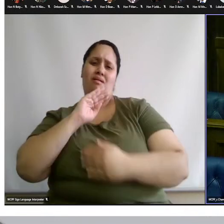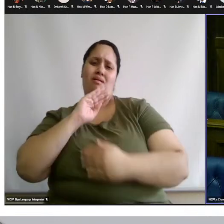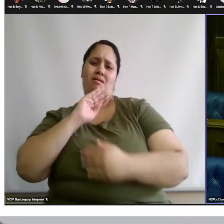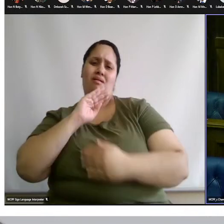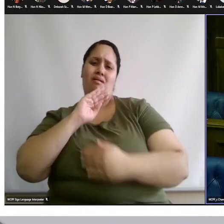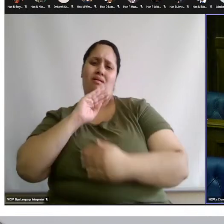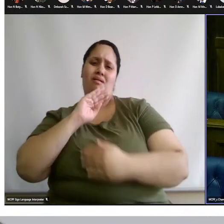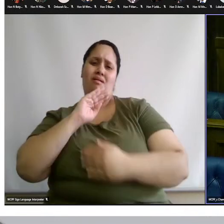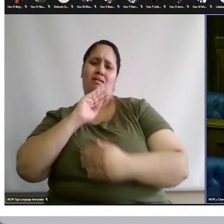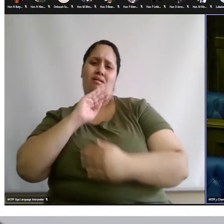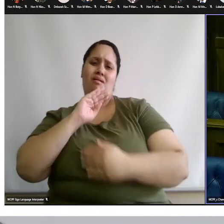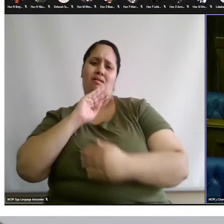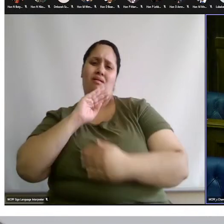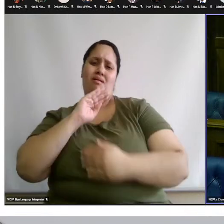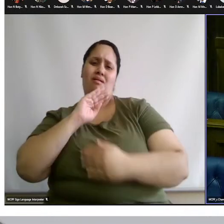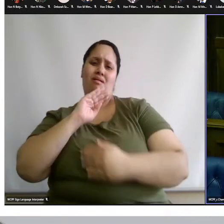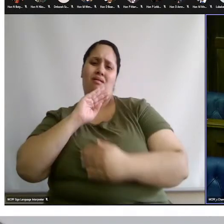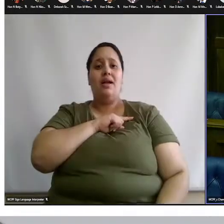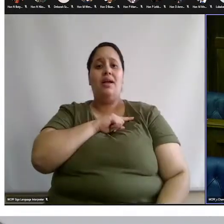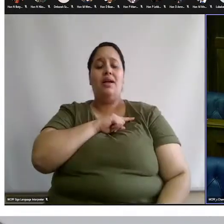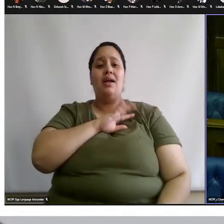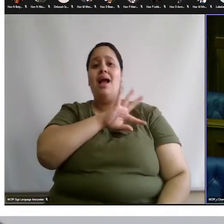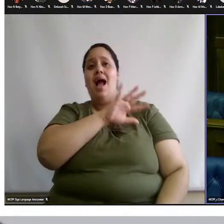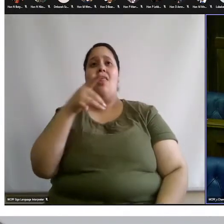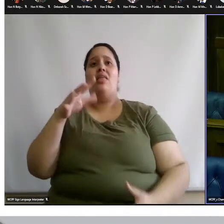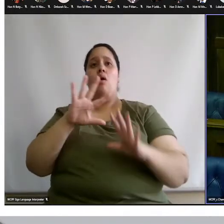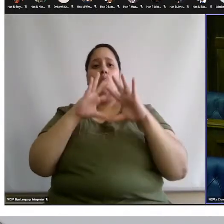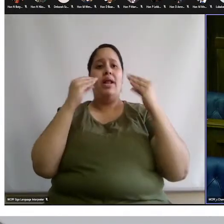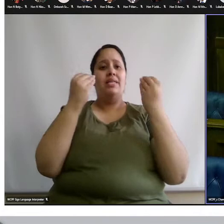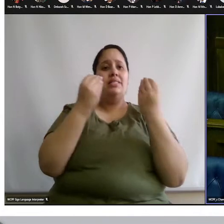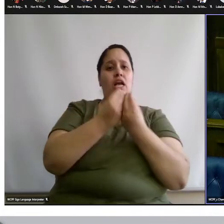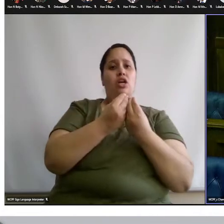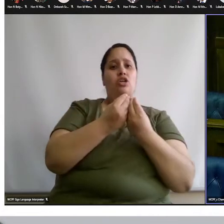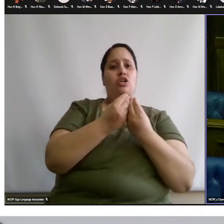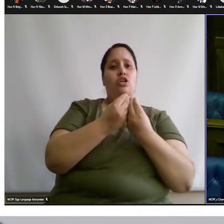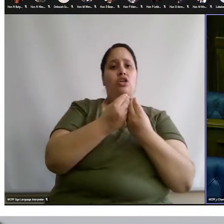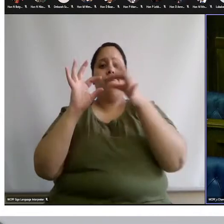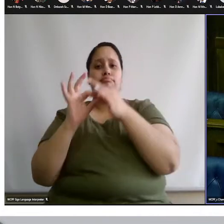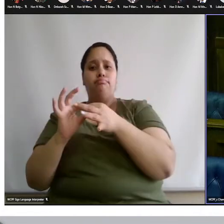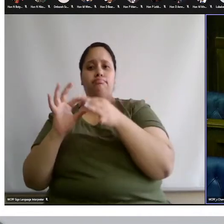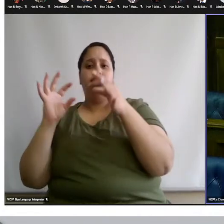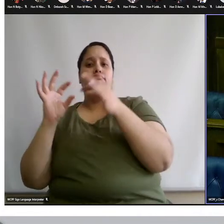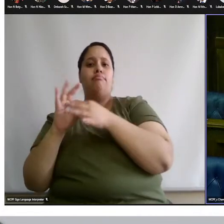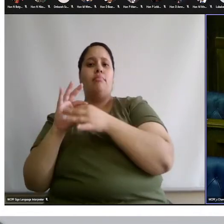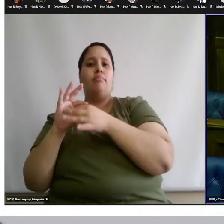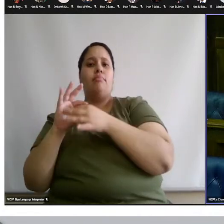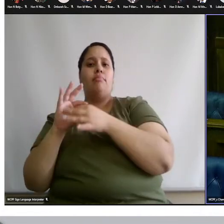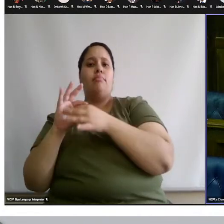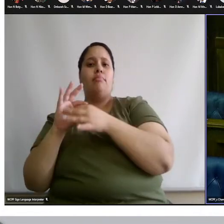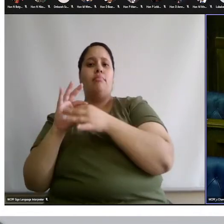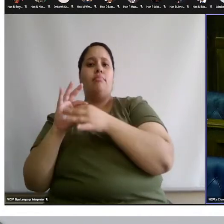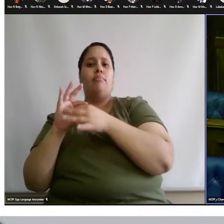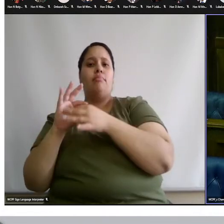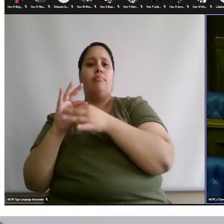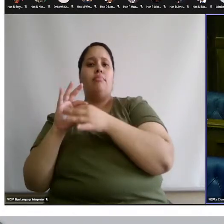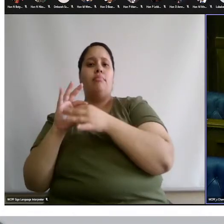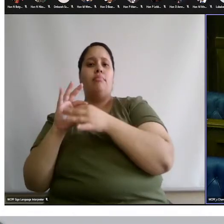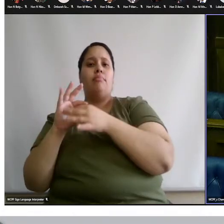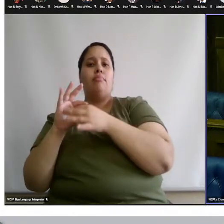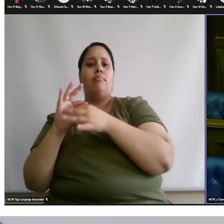why civic associations, other organizations are joining with the ANC, because they want to focus on service